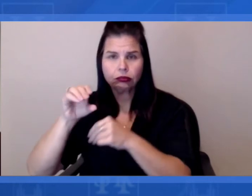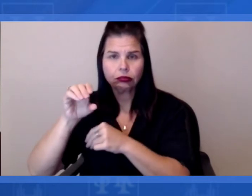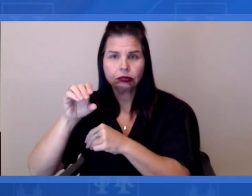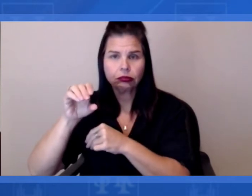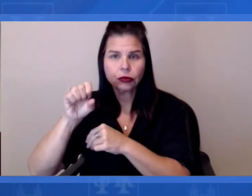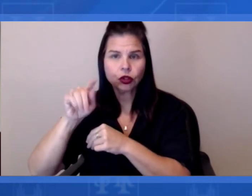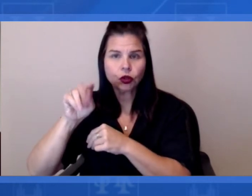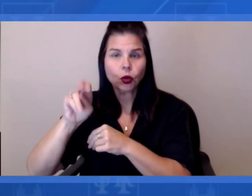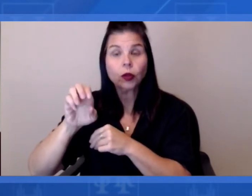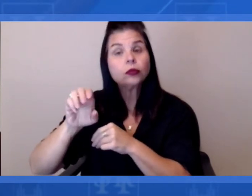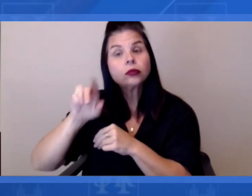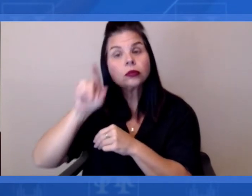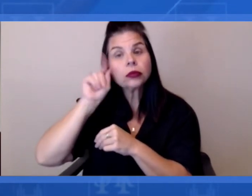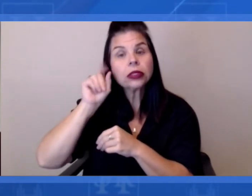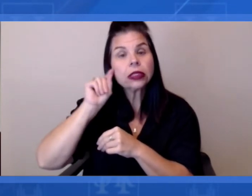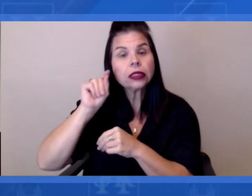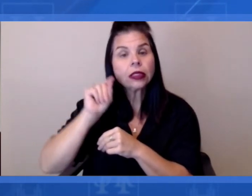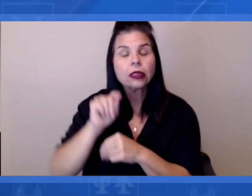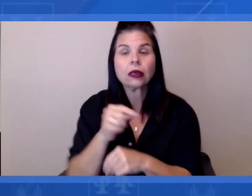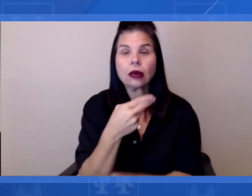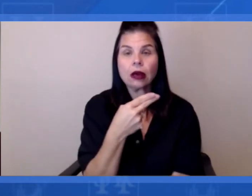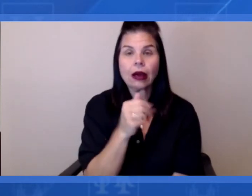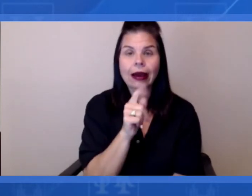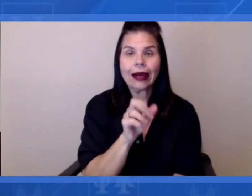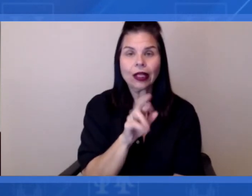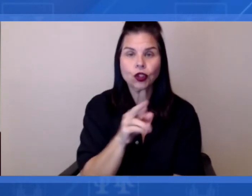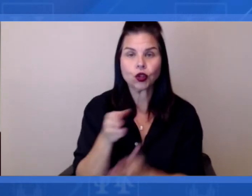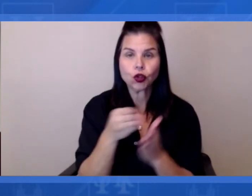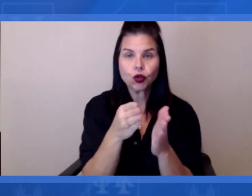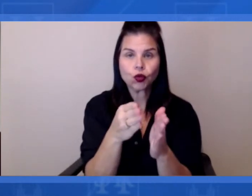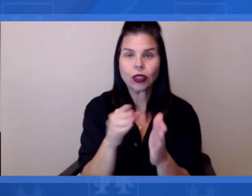at the Hunter Street GO station